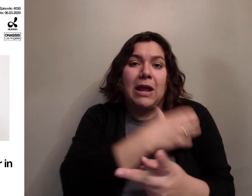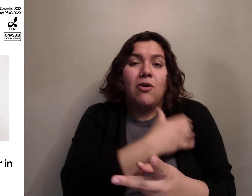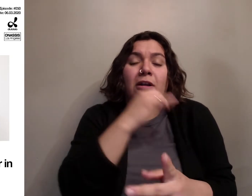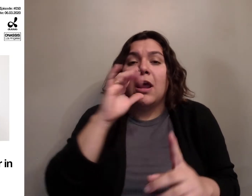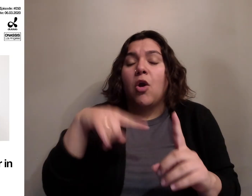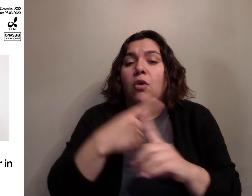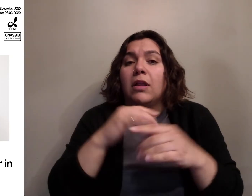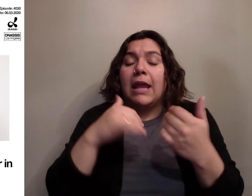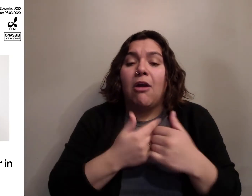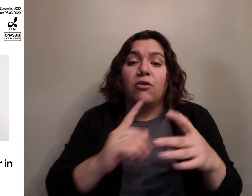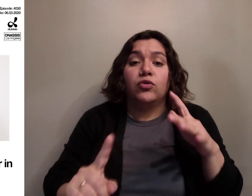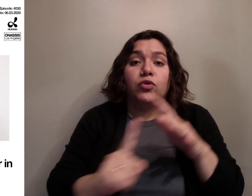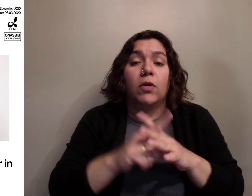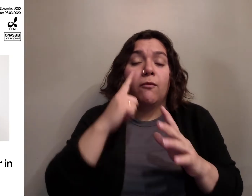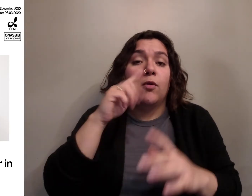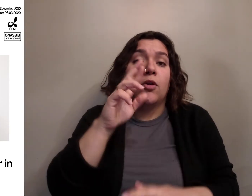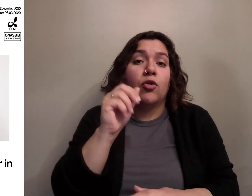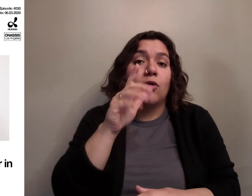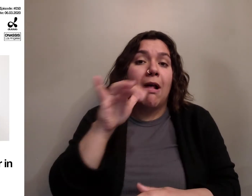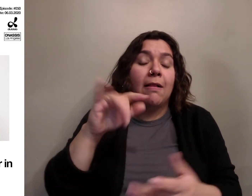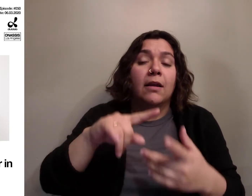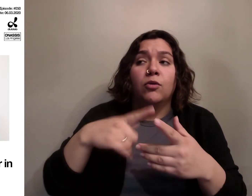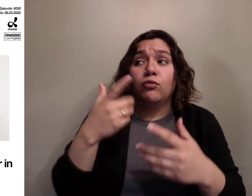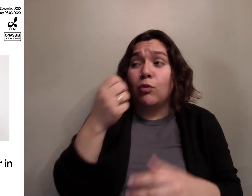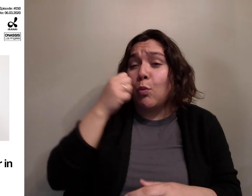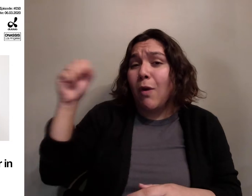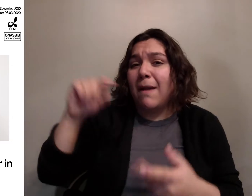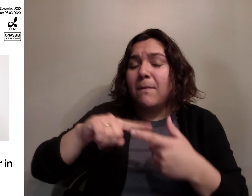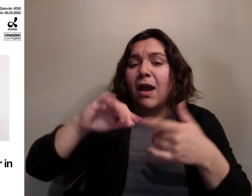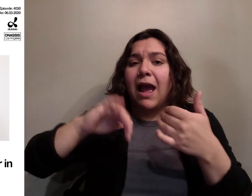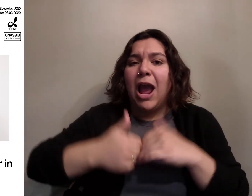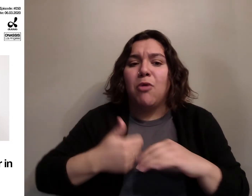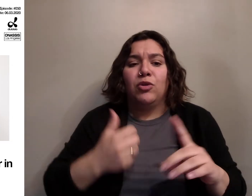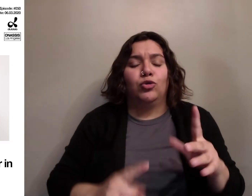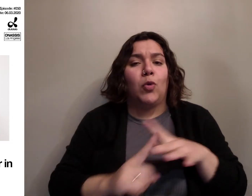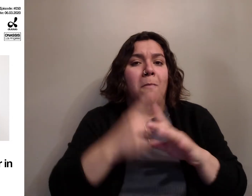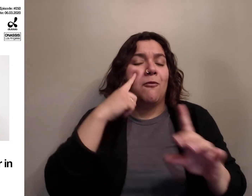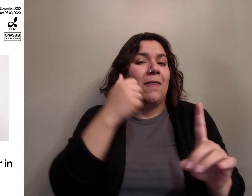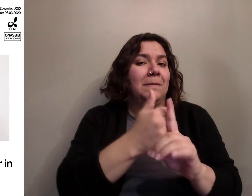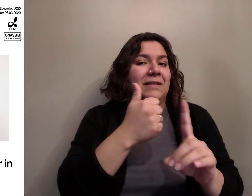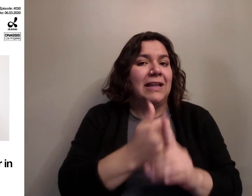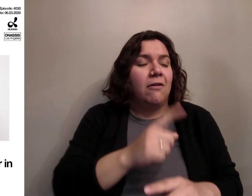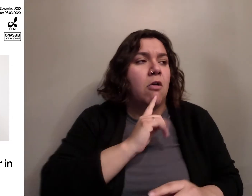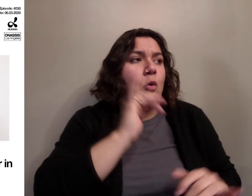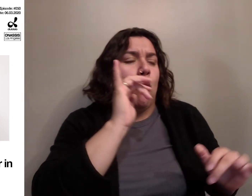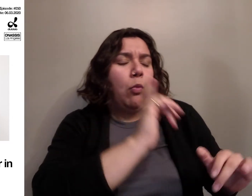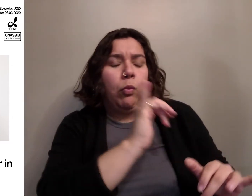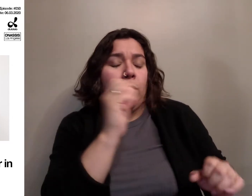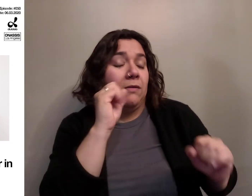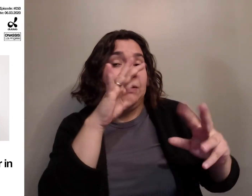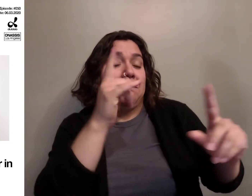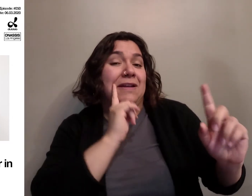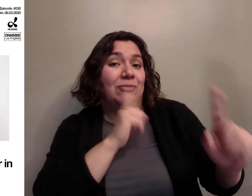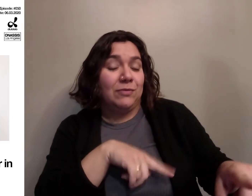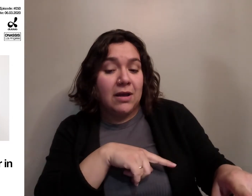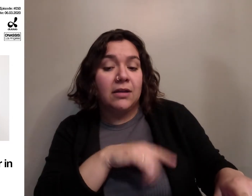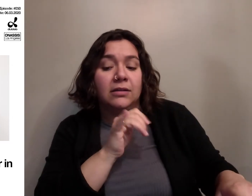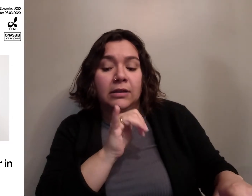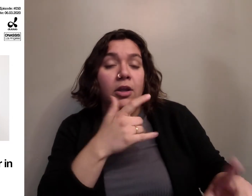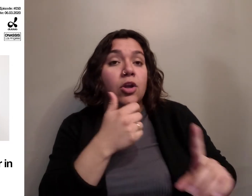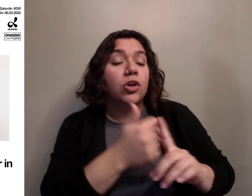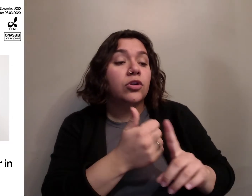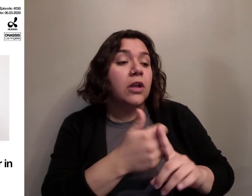and power, and not just how they show up to the rally or the riot, but how they show up for themselves. Goodness, that